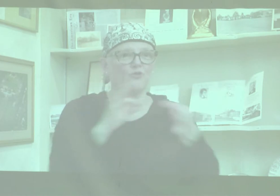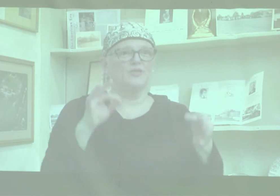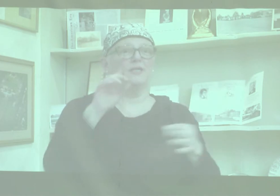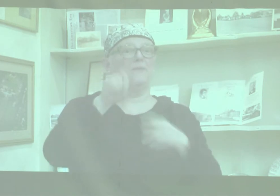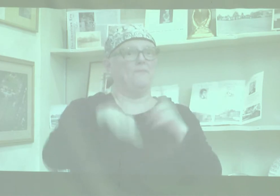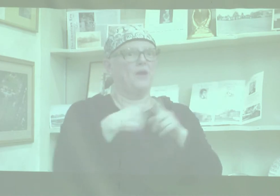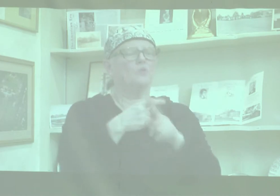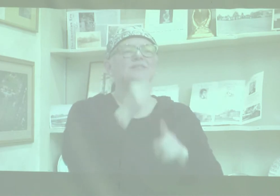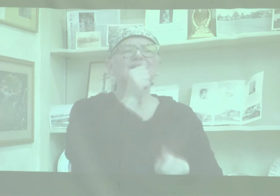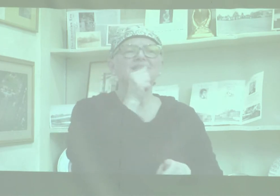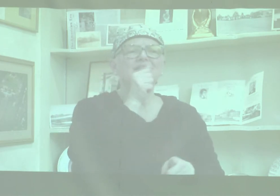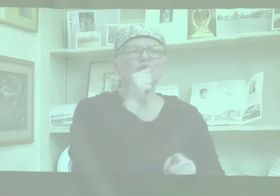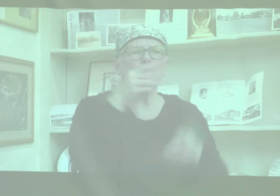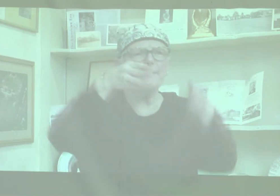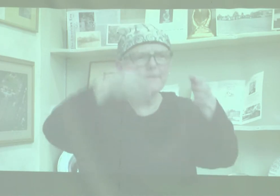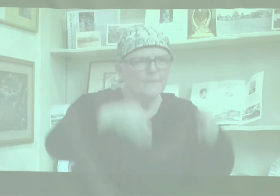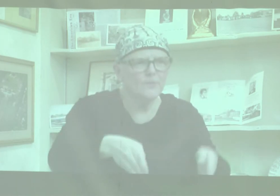a little bit about the time.